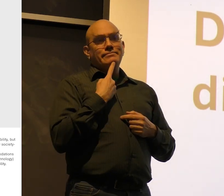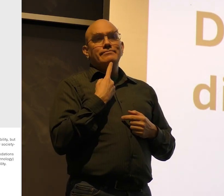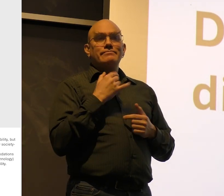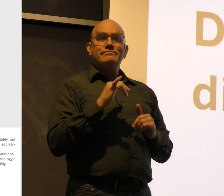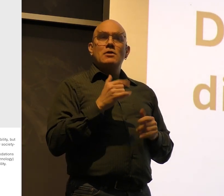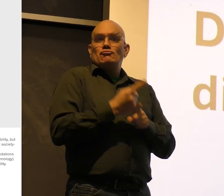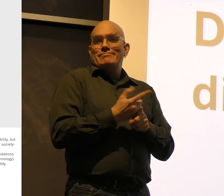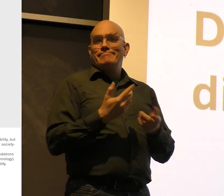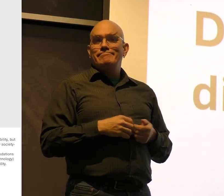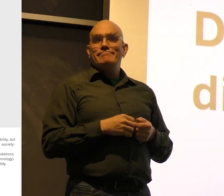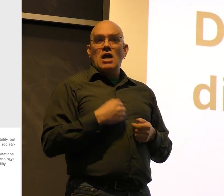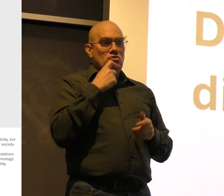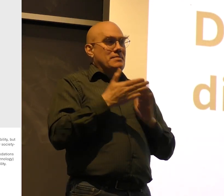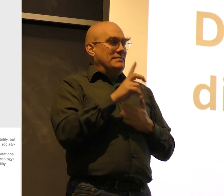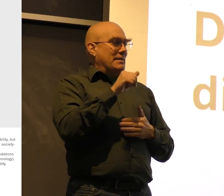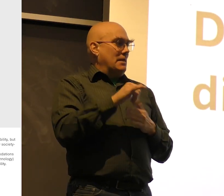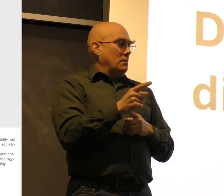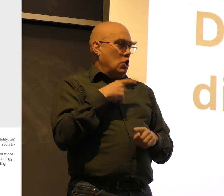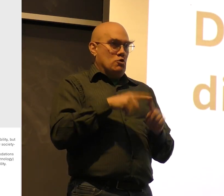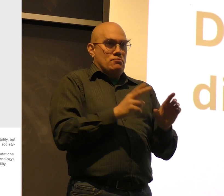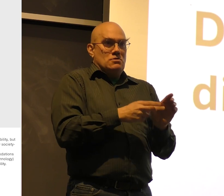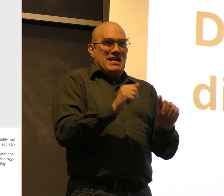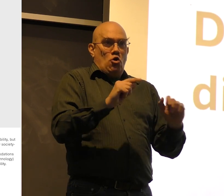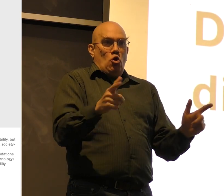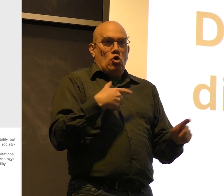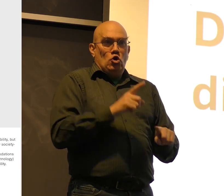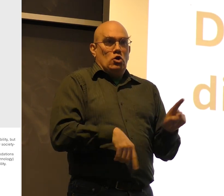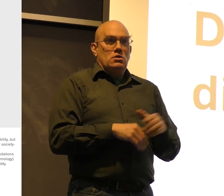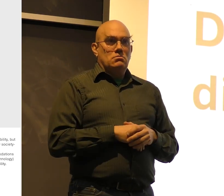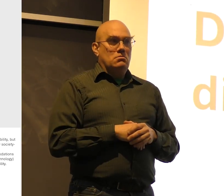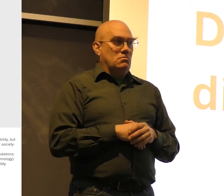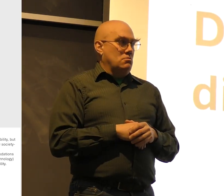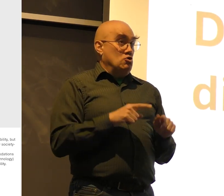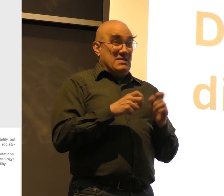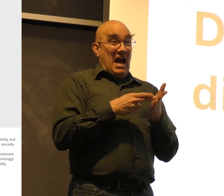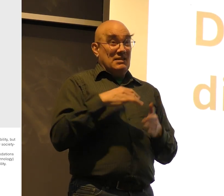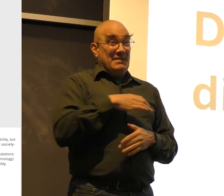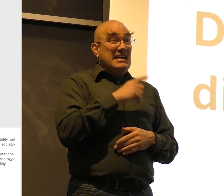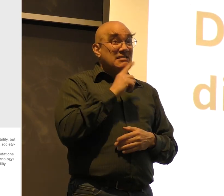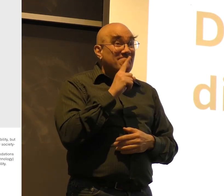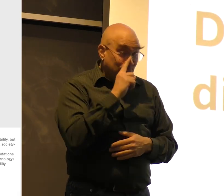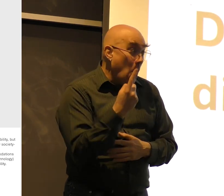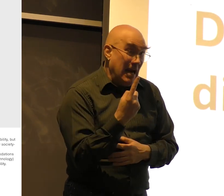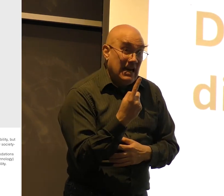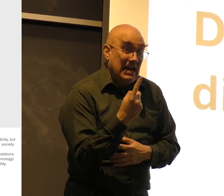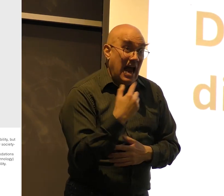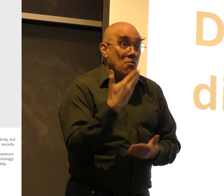But that was disappointing. That does happen, and I become disabled in that moment because I can't participate. And honestly, listen,